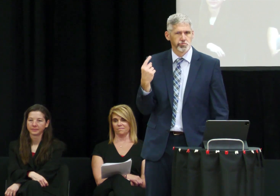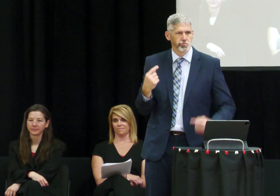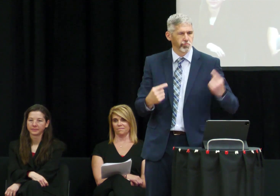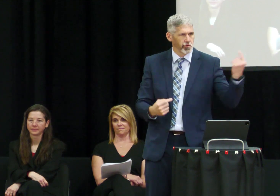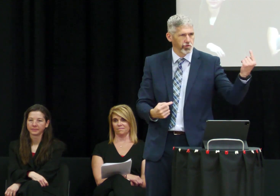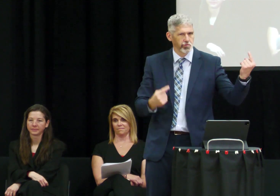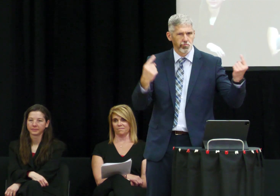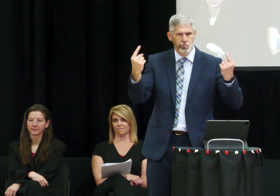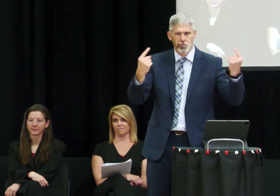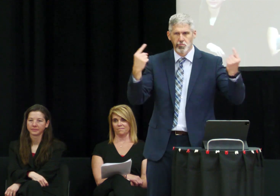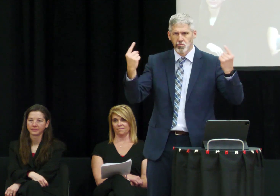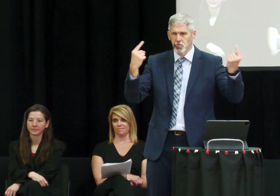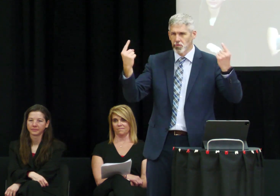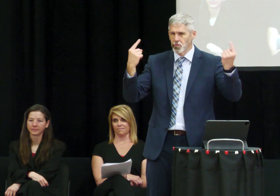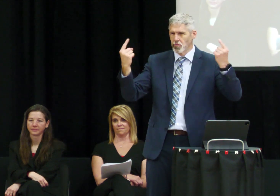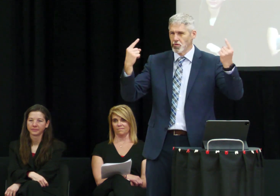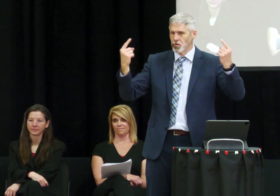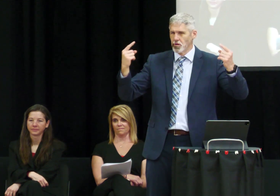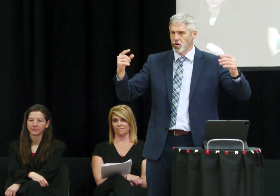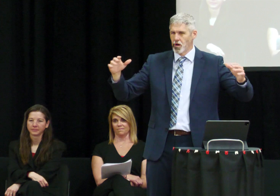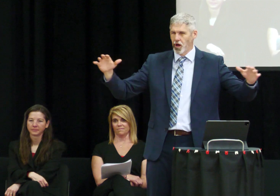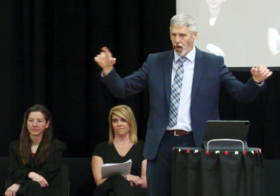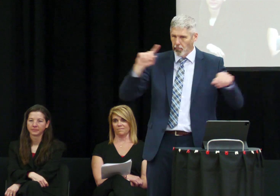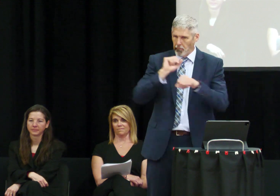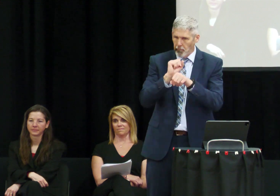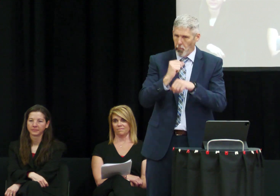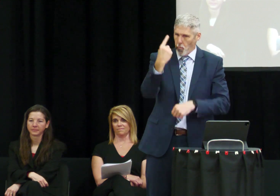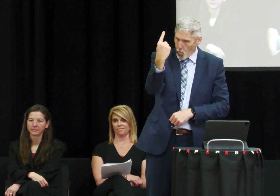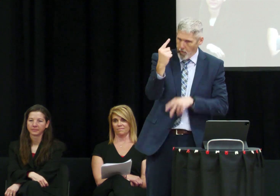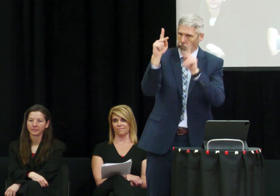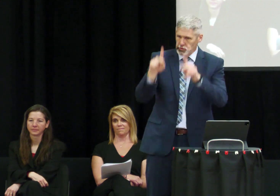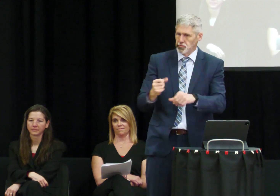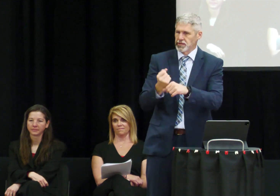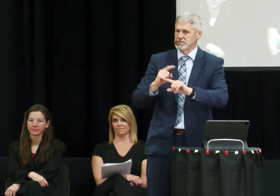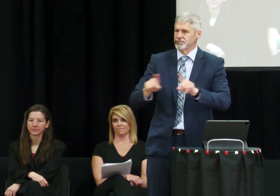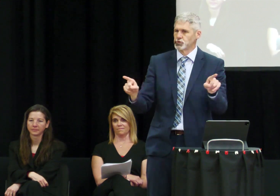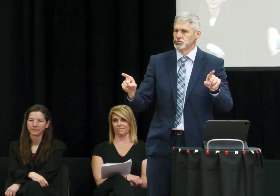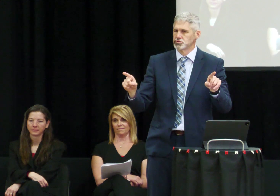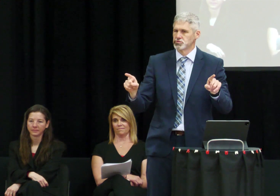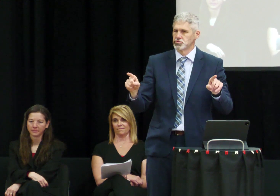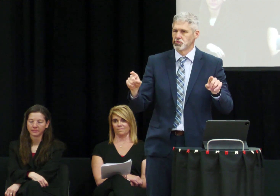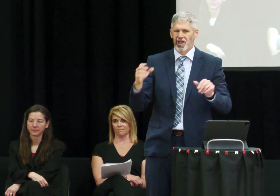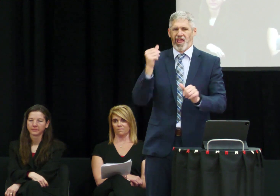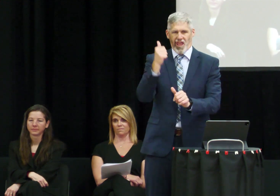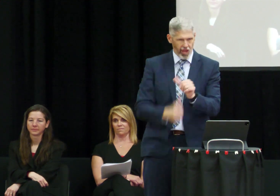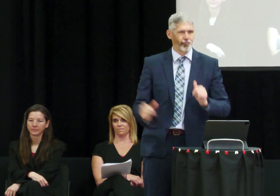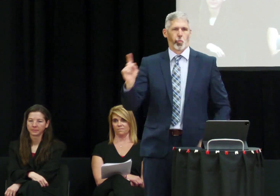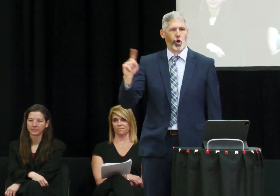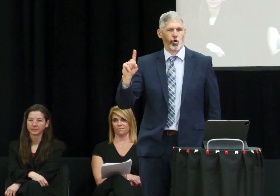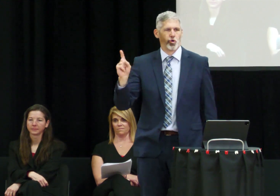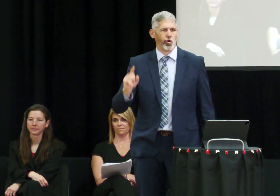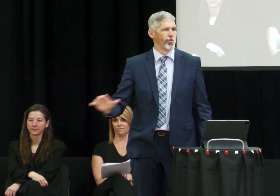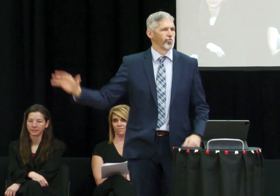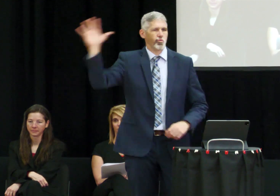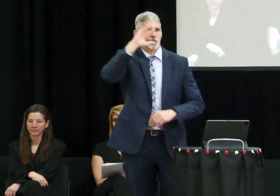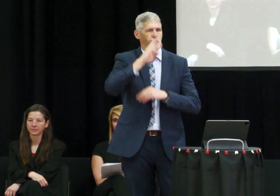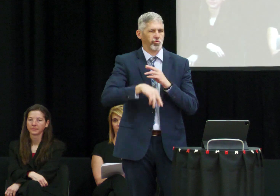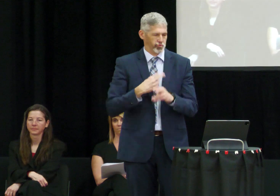You may know a name, and that is the name of an individual person. The work of one person makes a